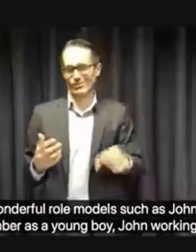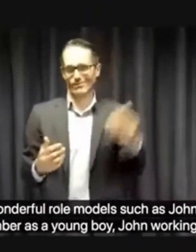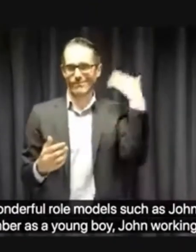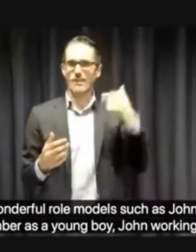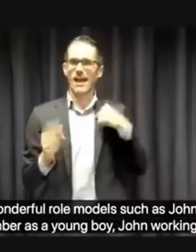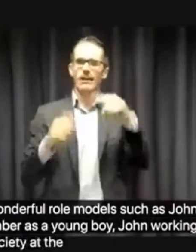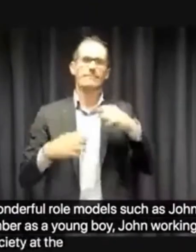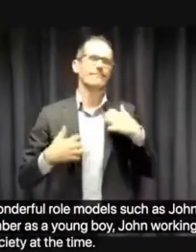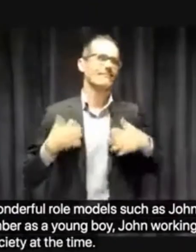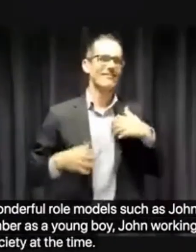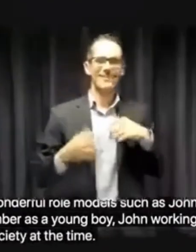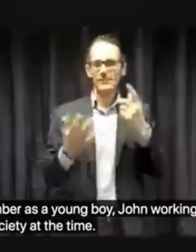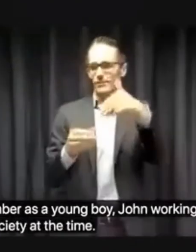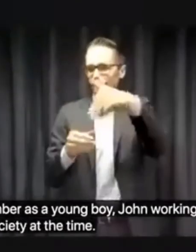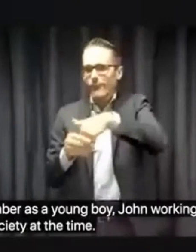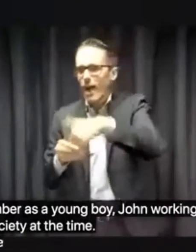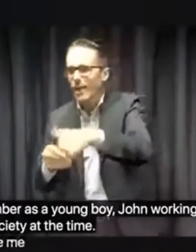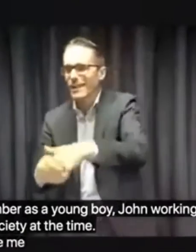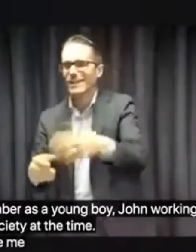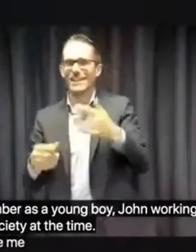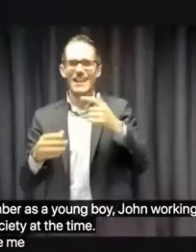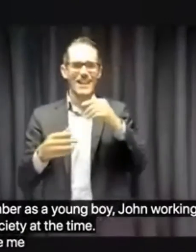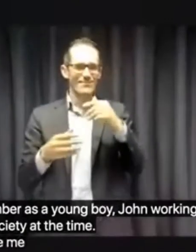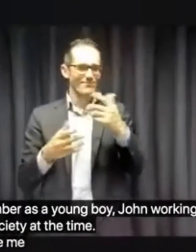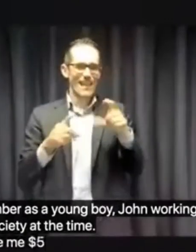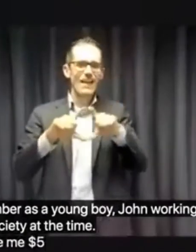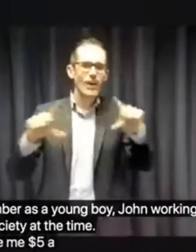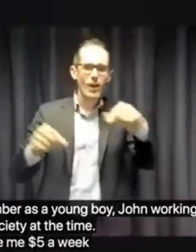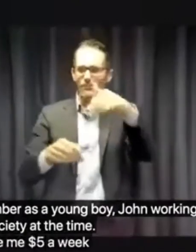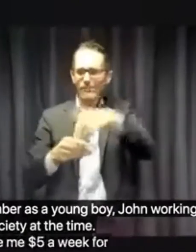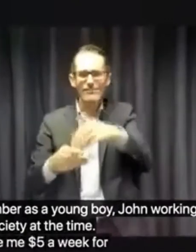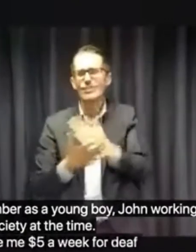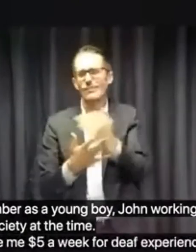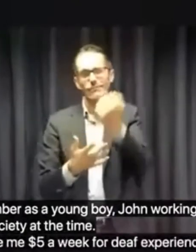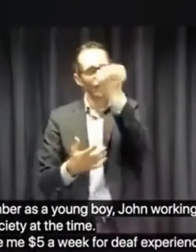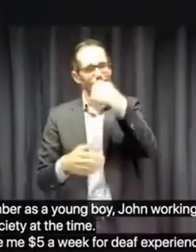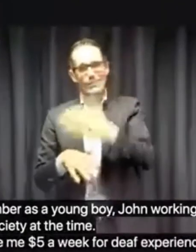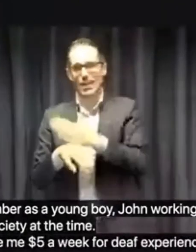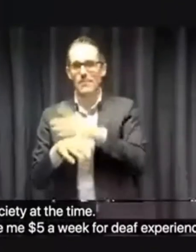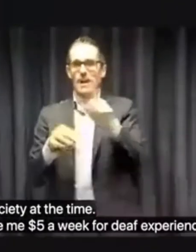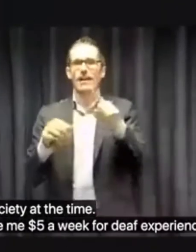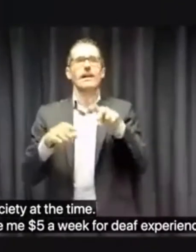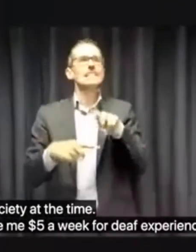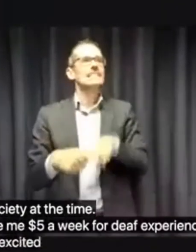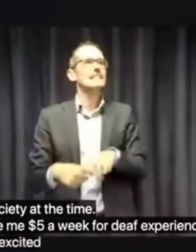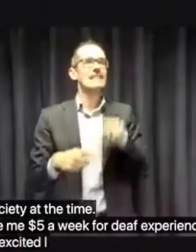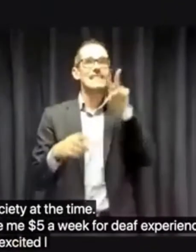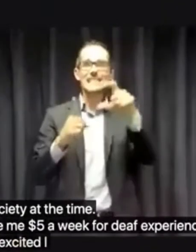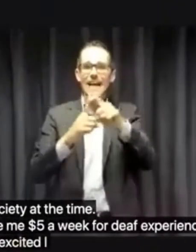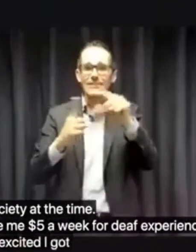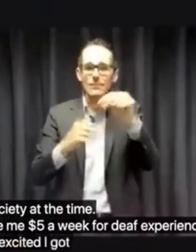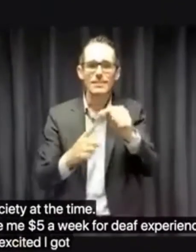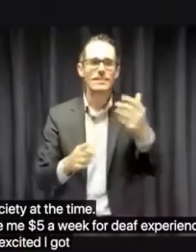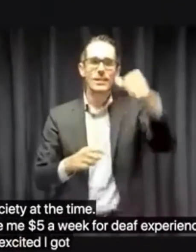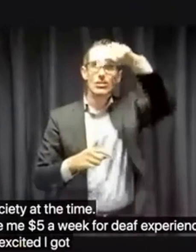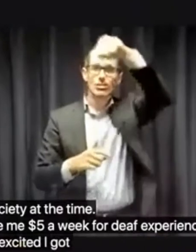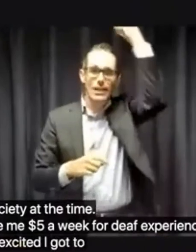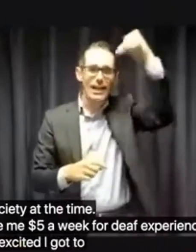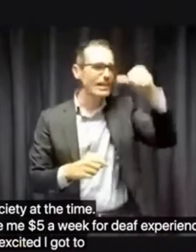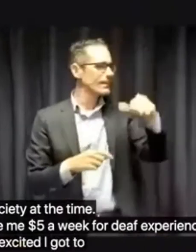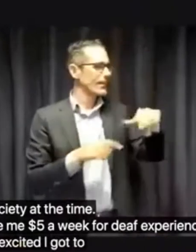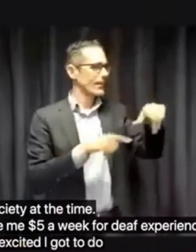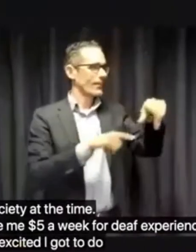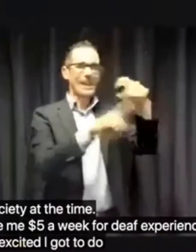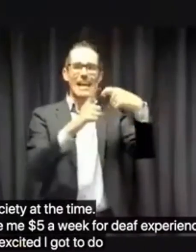of $5 a week. But I was so excited I could do filing and stuff letters and envelopes that I couldn't see